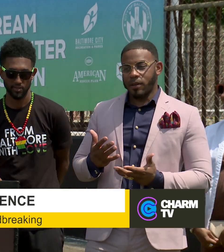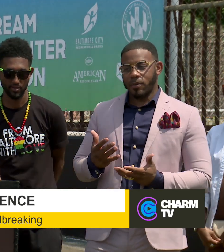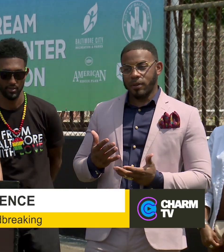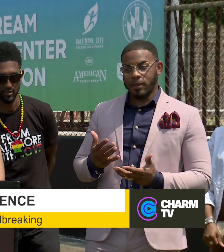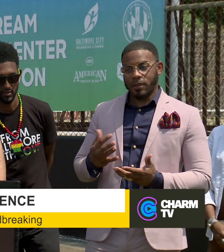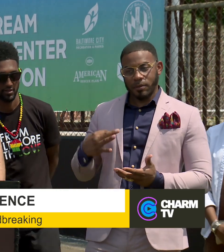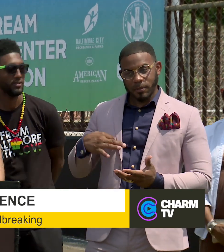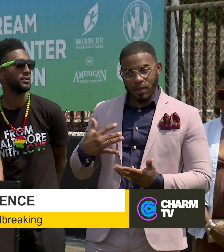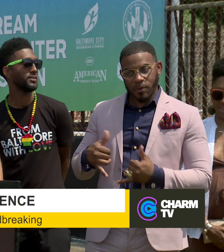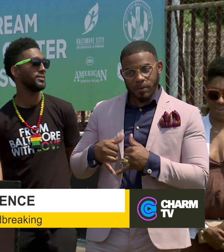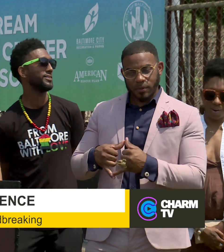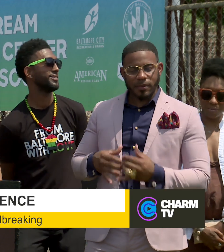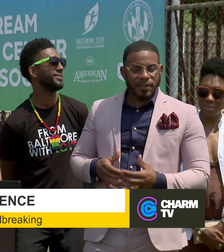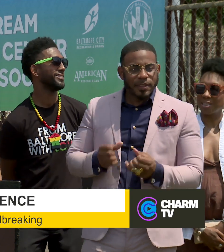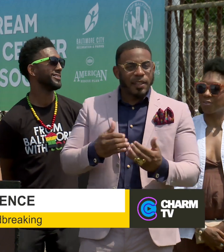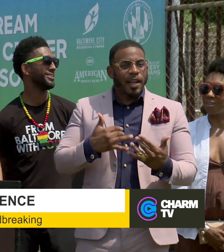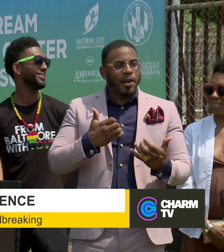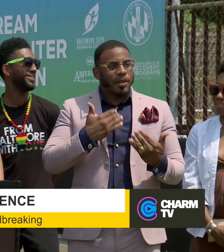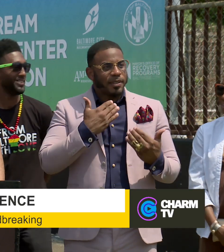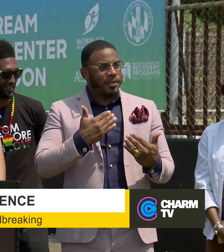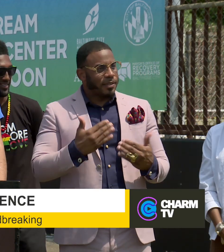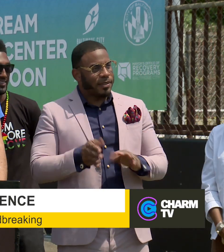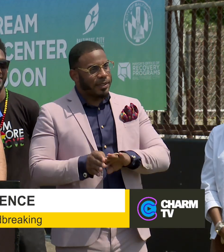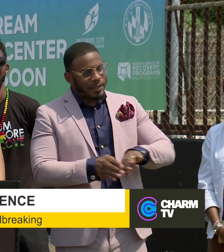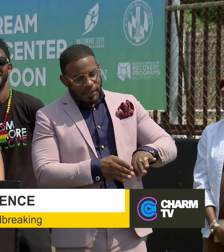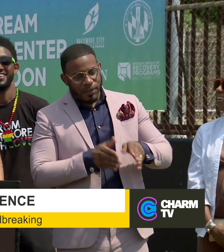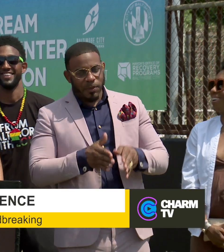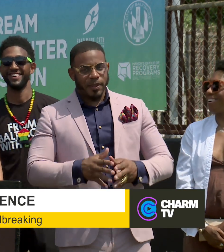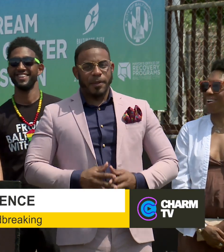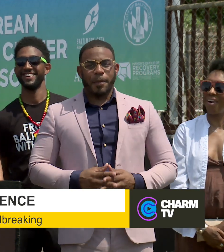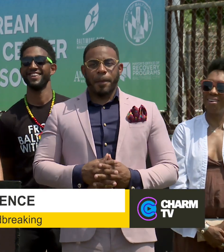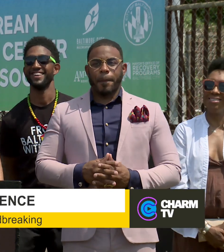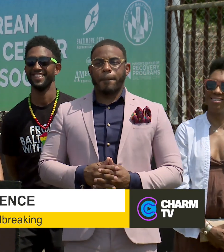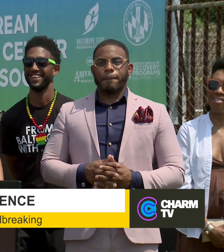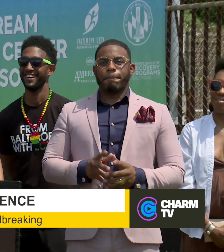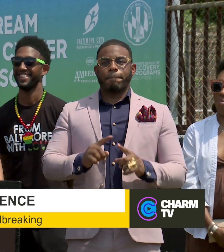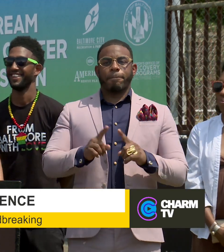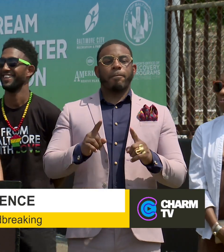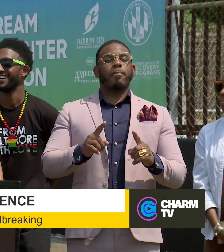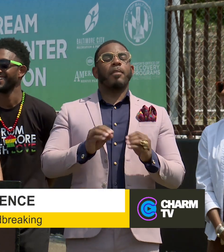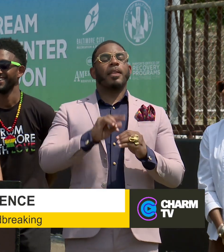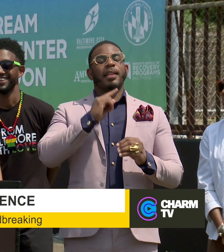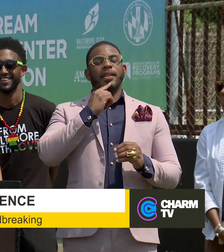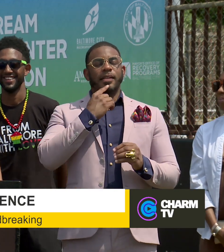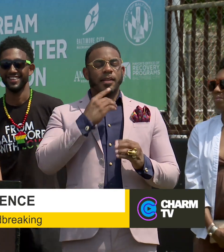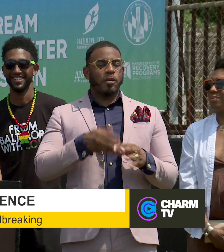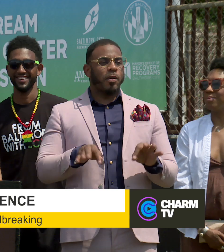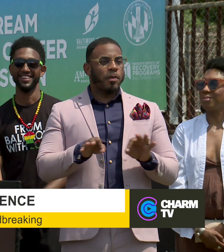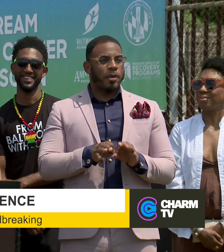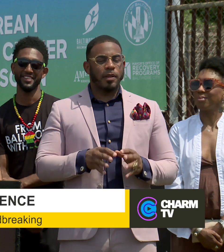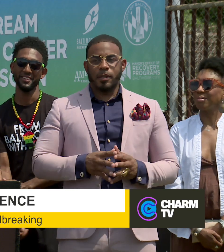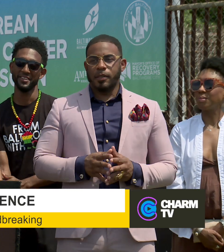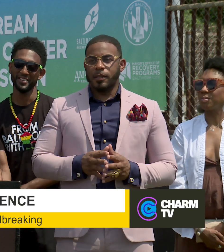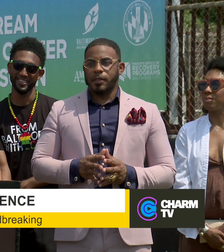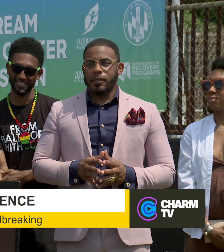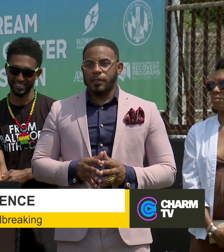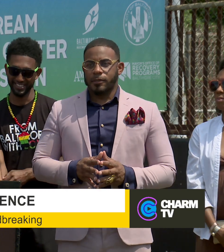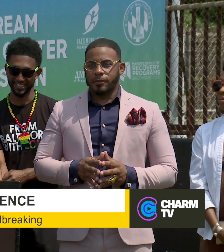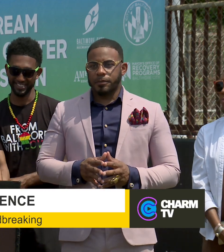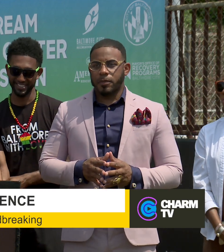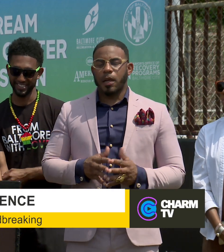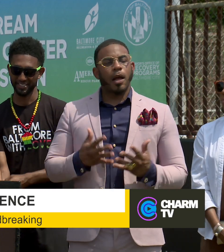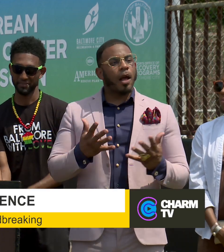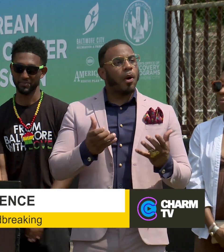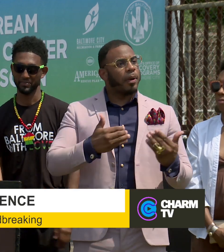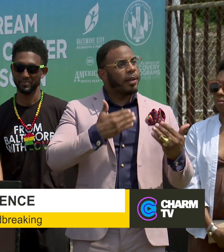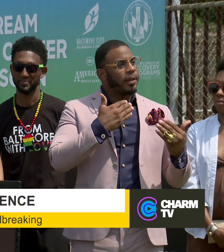Right. So I just wanted to get that out of the way. But more seriously and more importantly, I